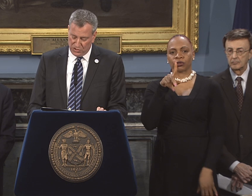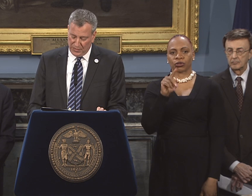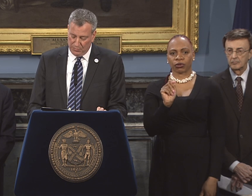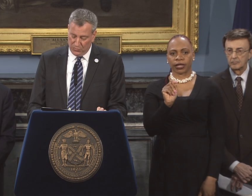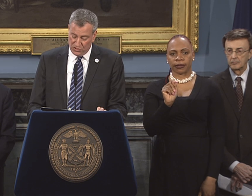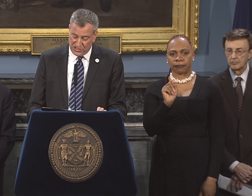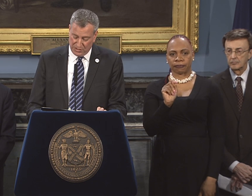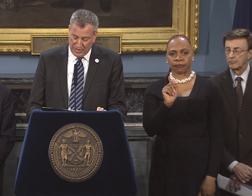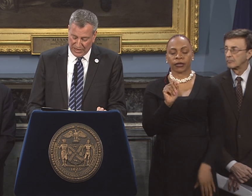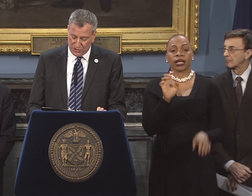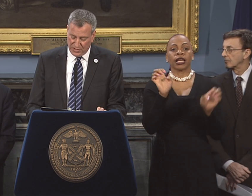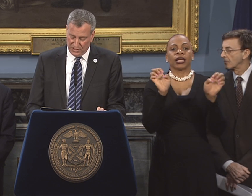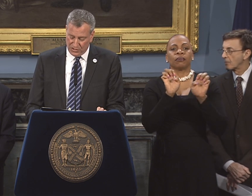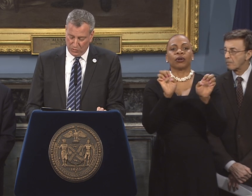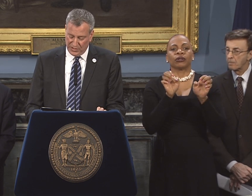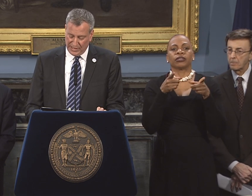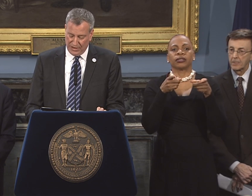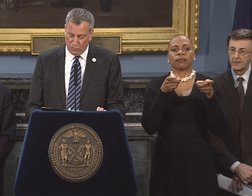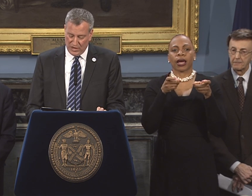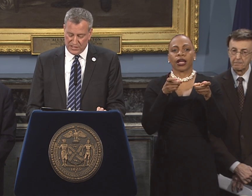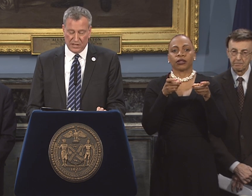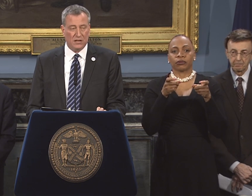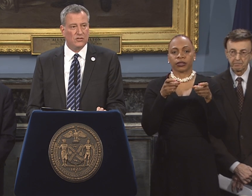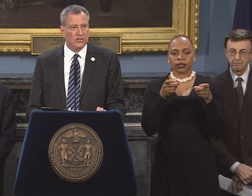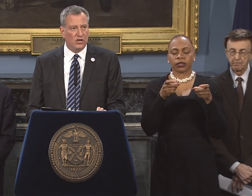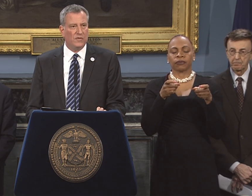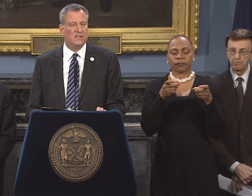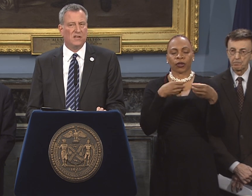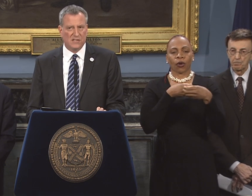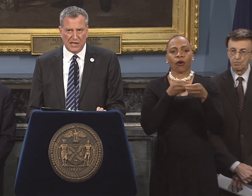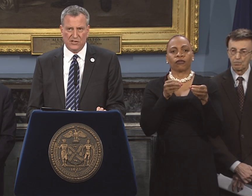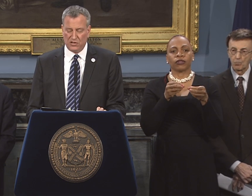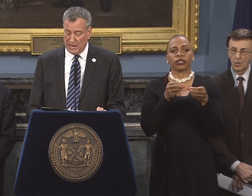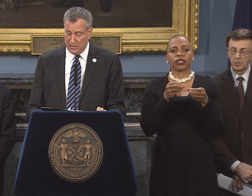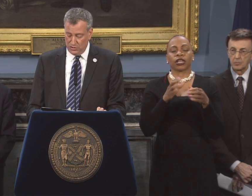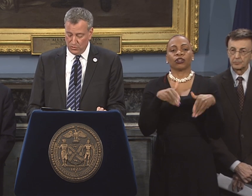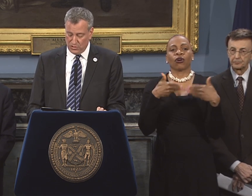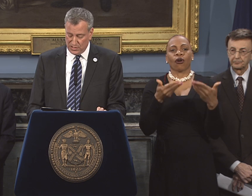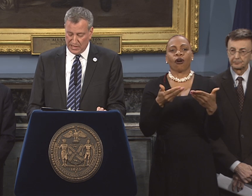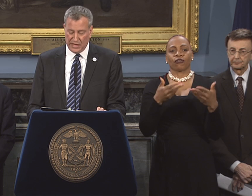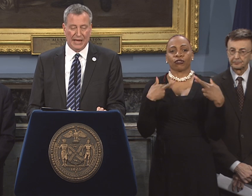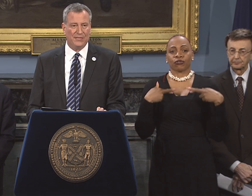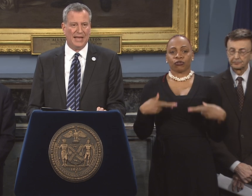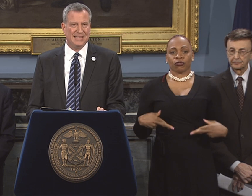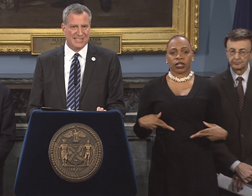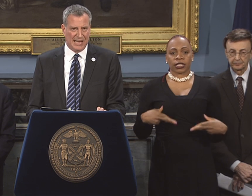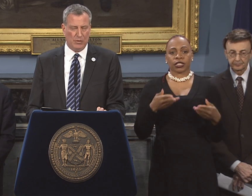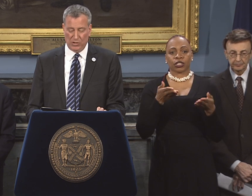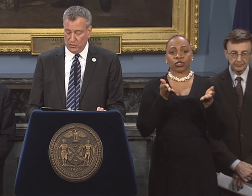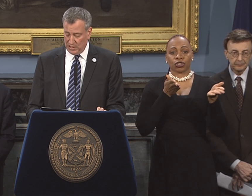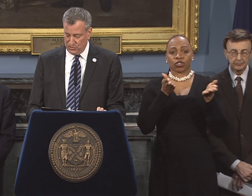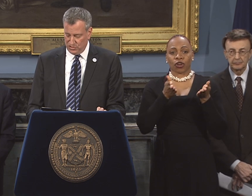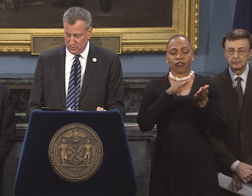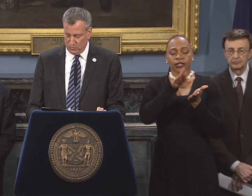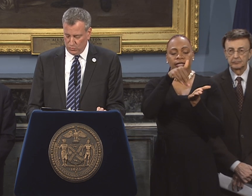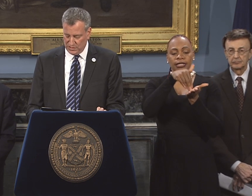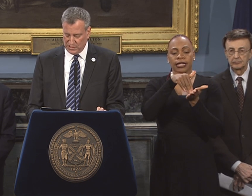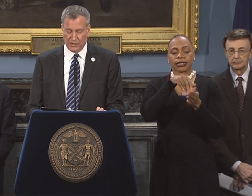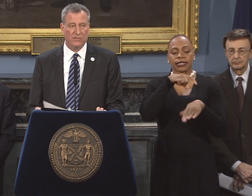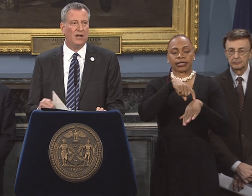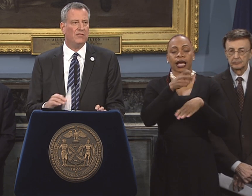Office of Emergency Management is opening a resident service center at noon today at that same